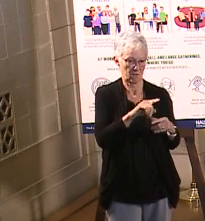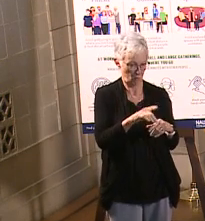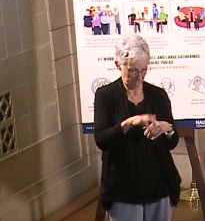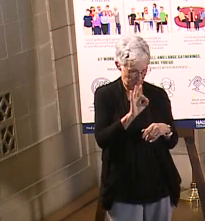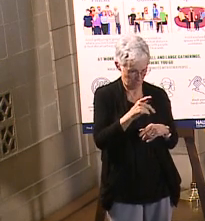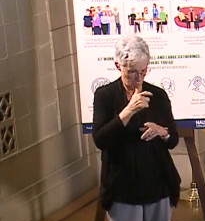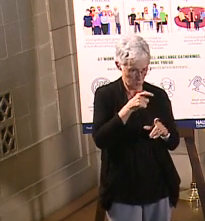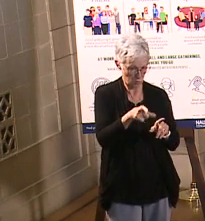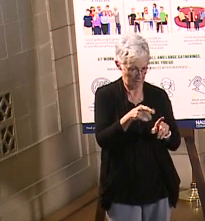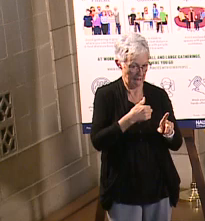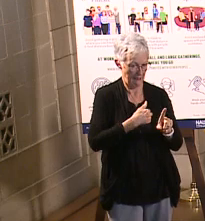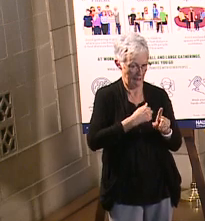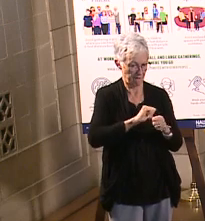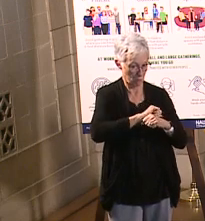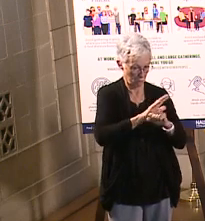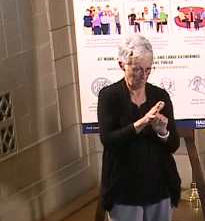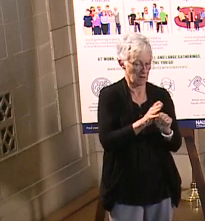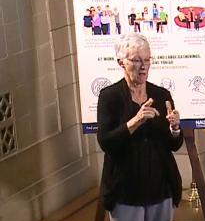contacts again.